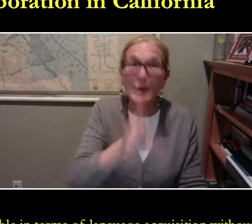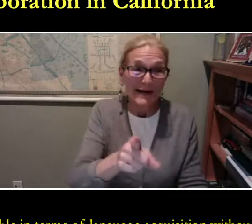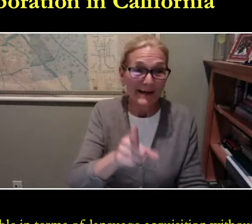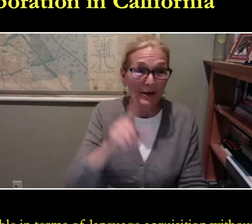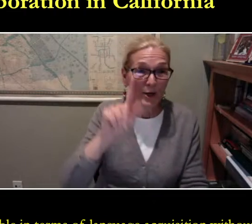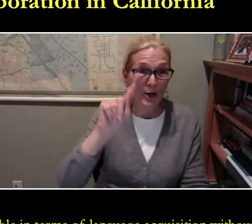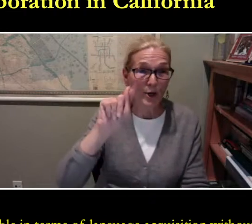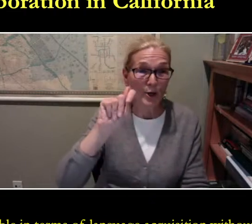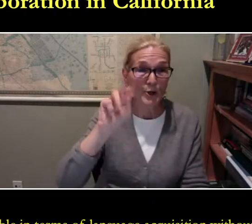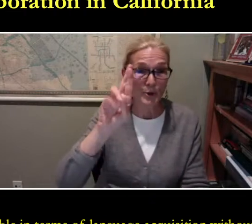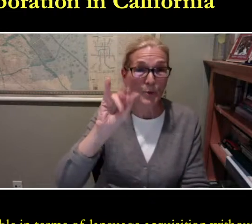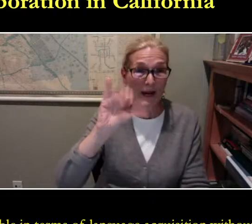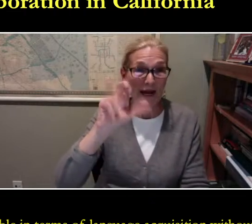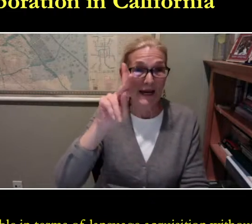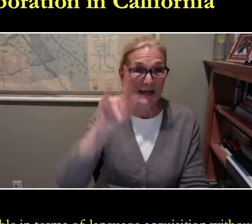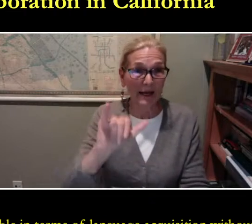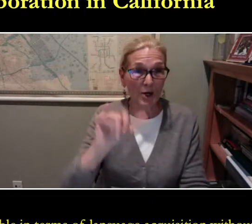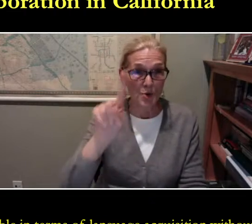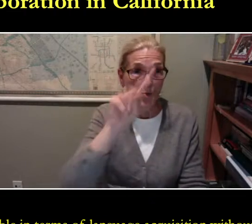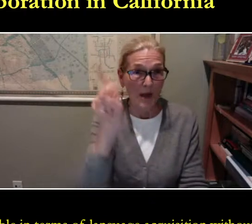language?